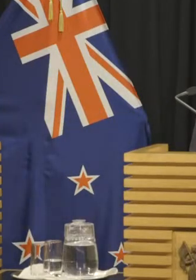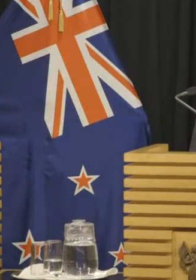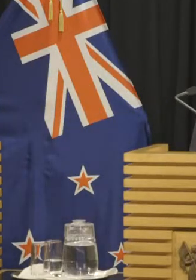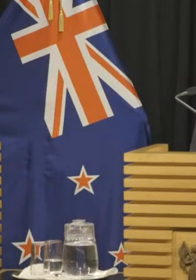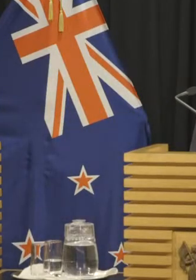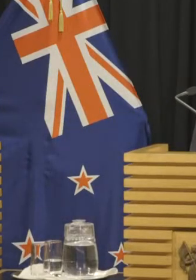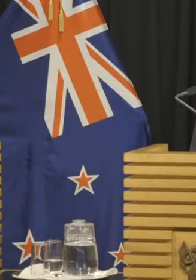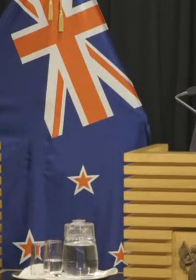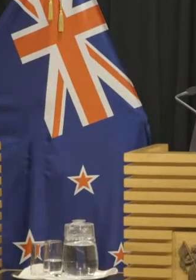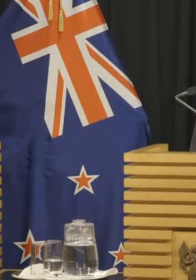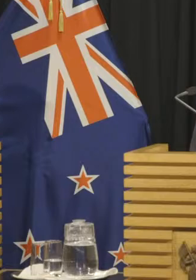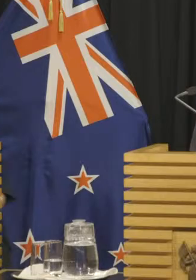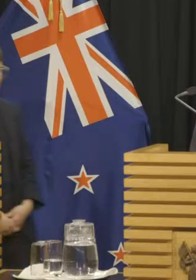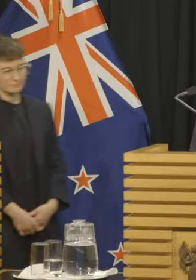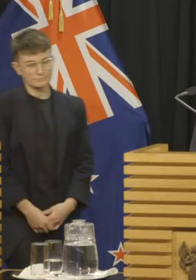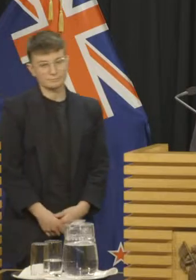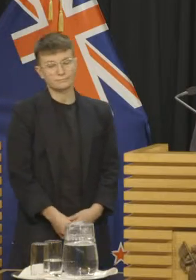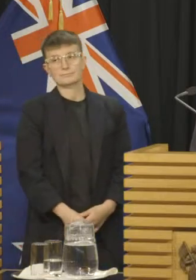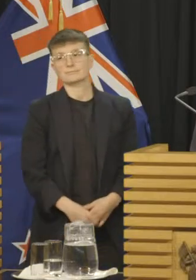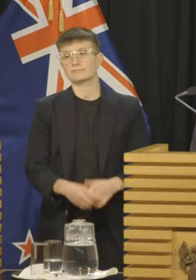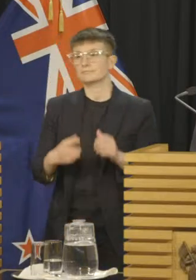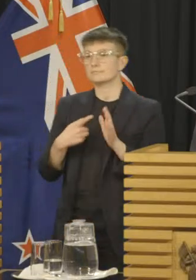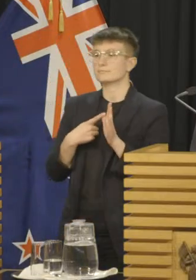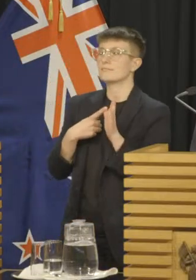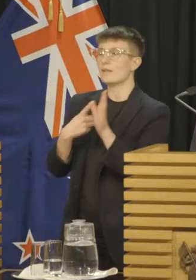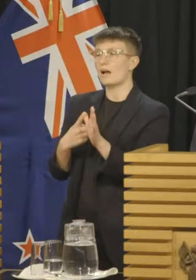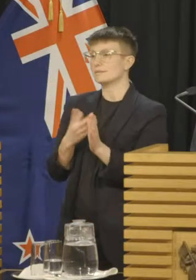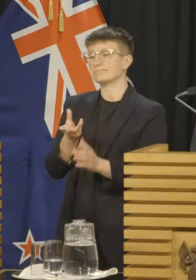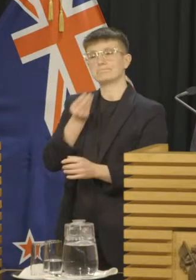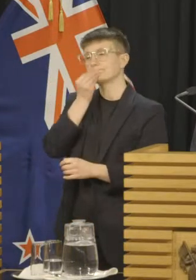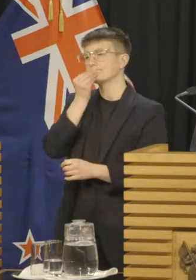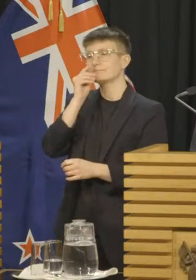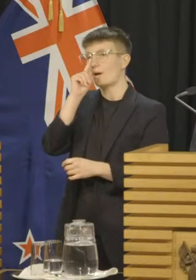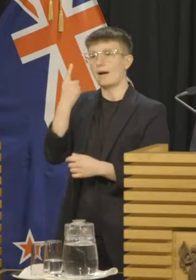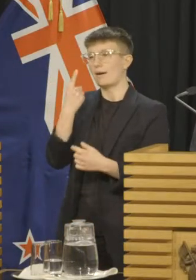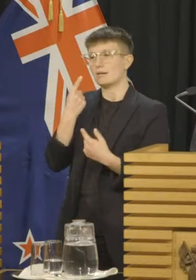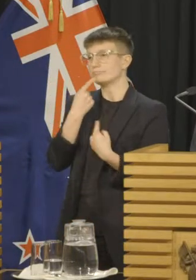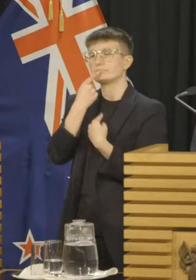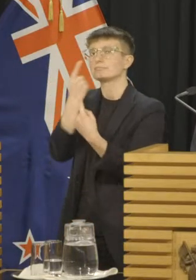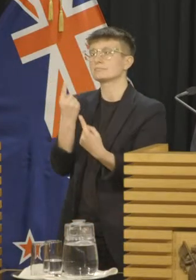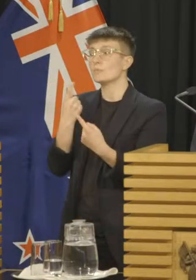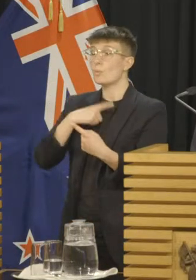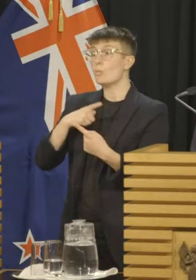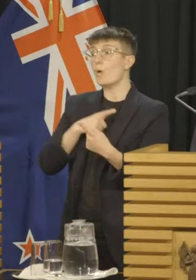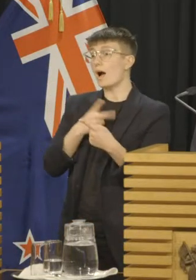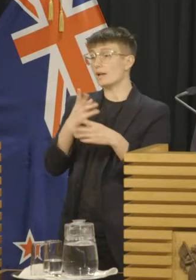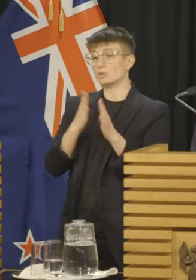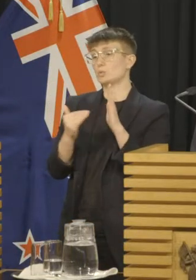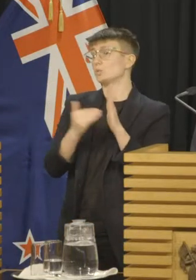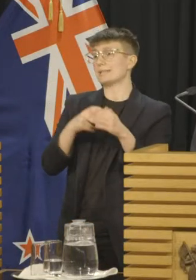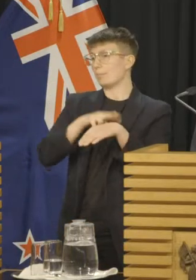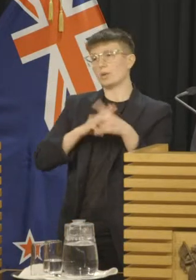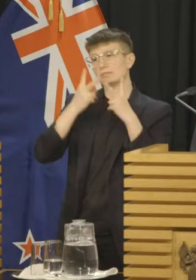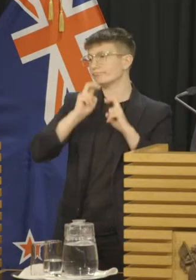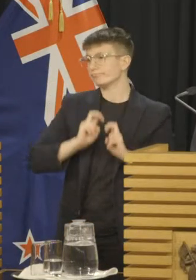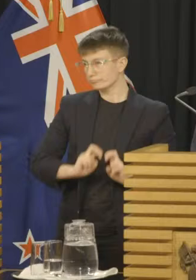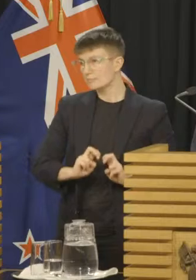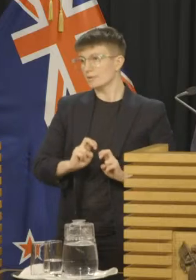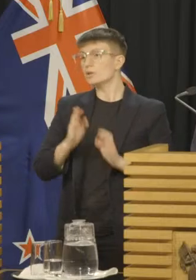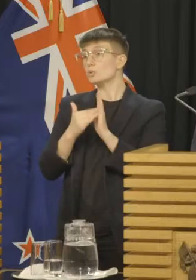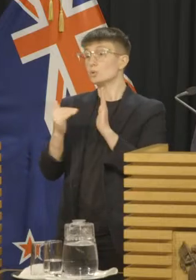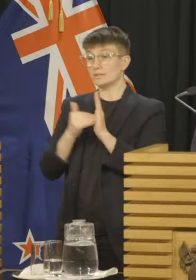perspective, and because of that, you'll continue to see New Zealand advocating for the ongoing engagement of the Korean government in this